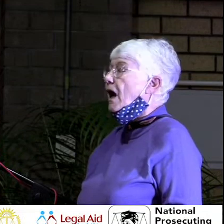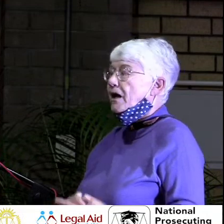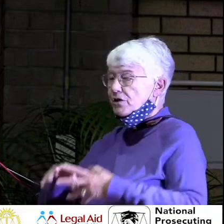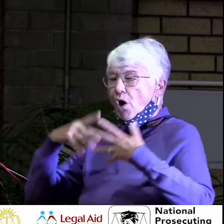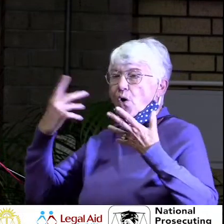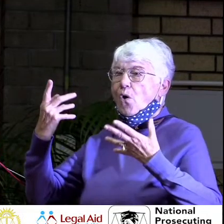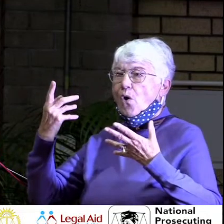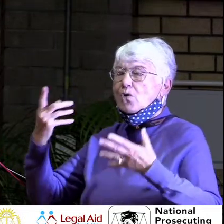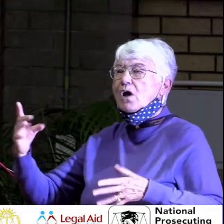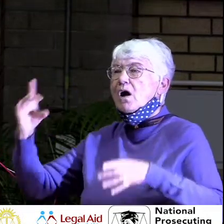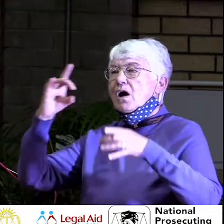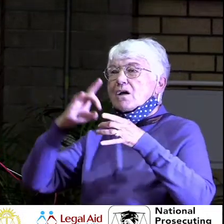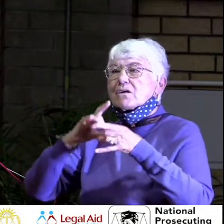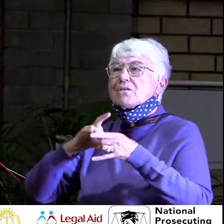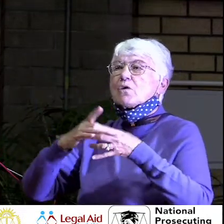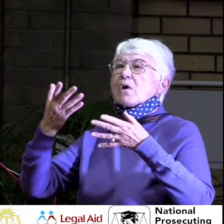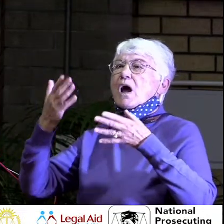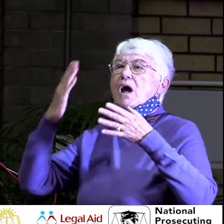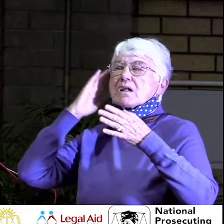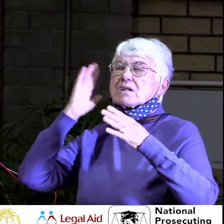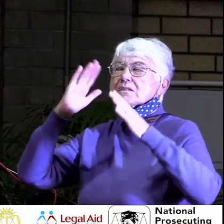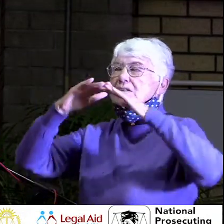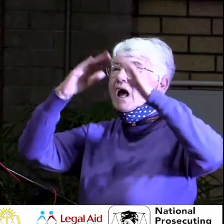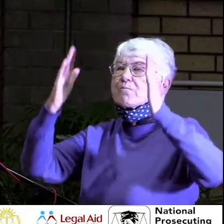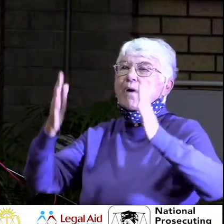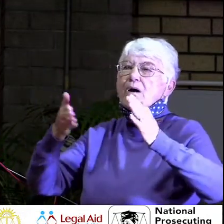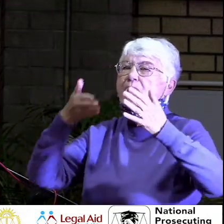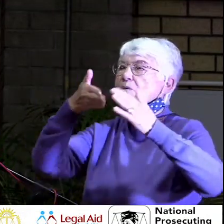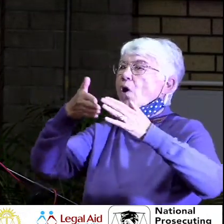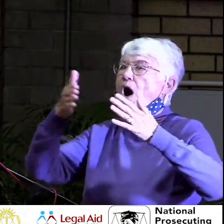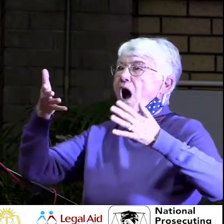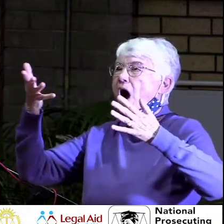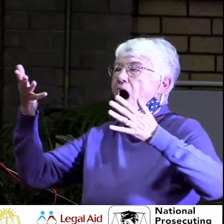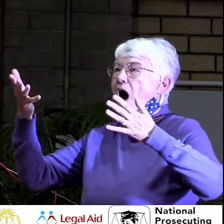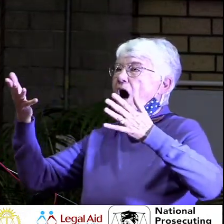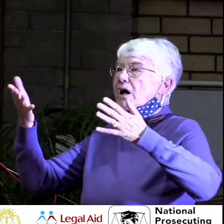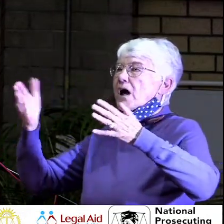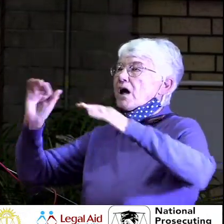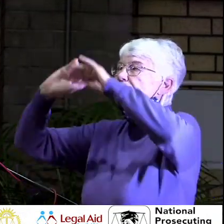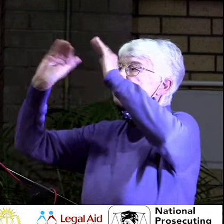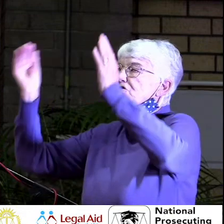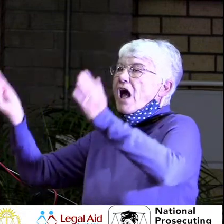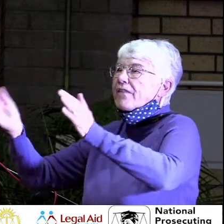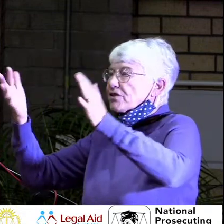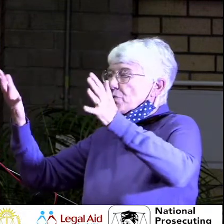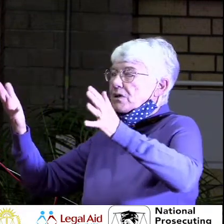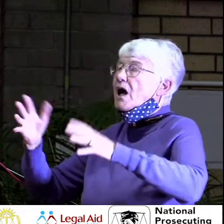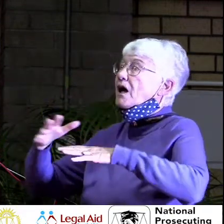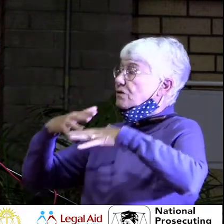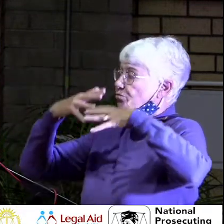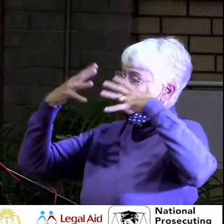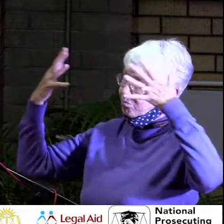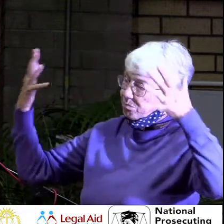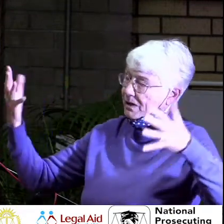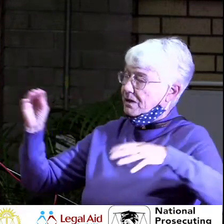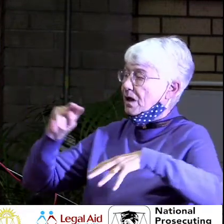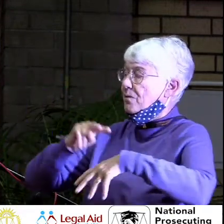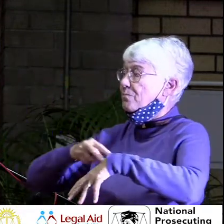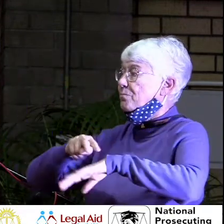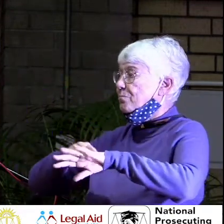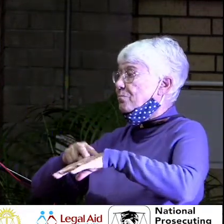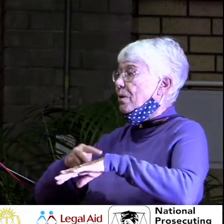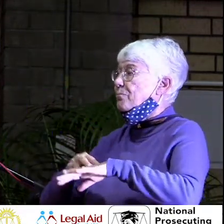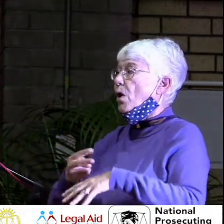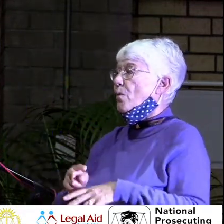crisis for us as social workers, and especially for a community such as Delft. So I have to take it back, and we have to work